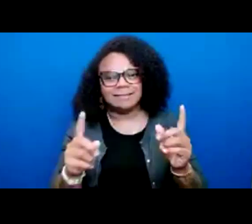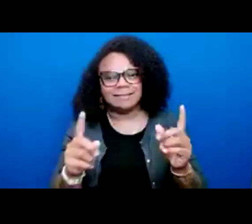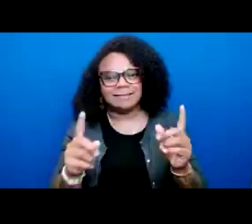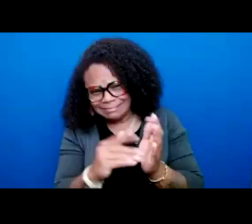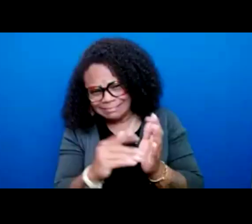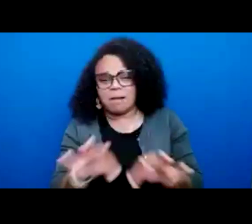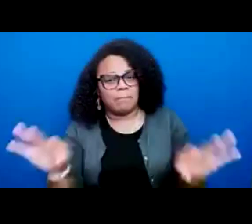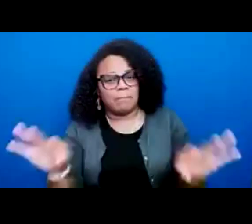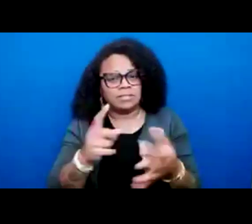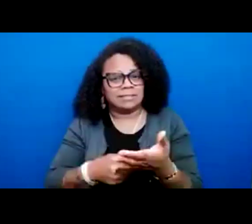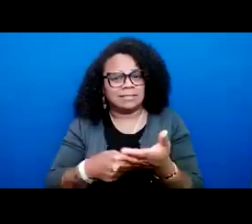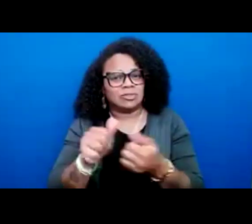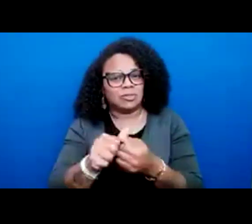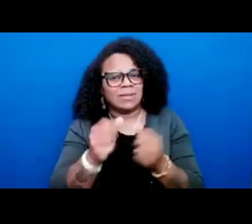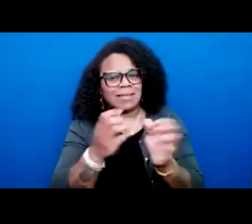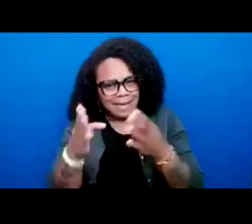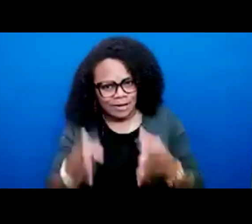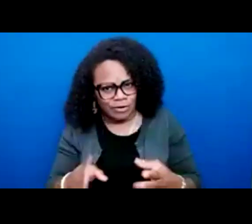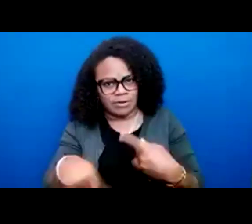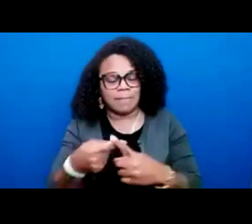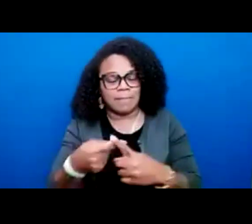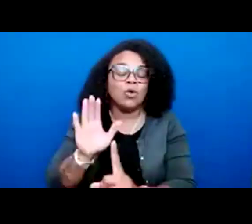situation, sort of talk that through.